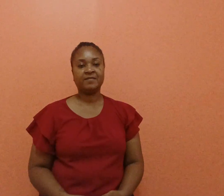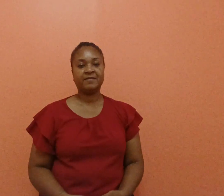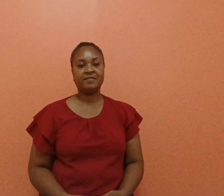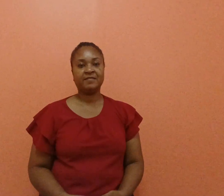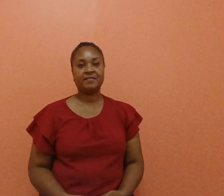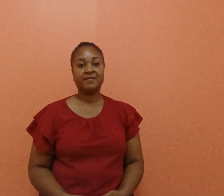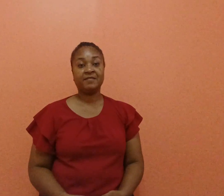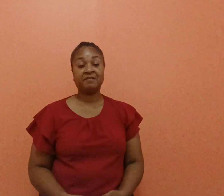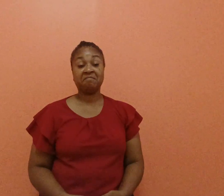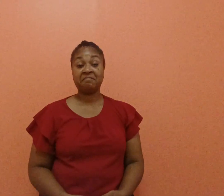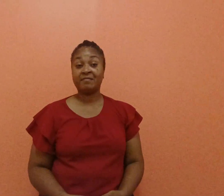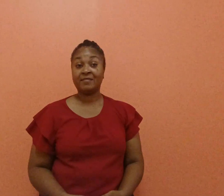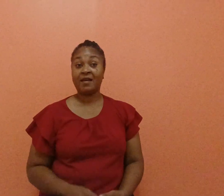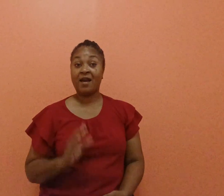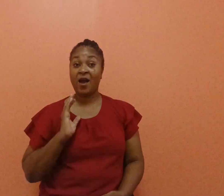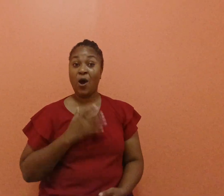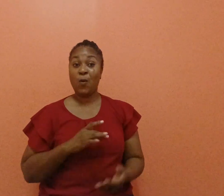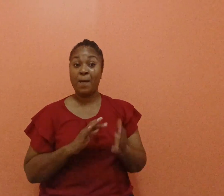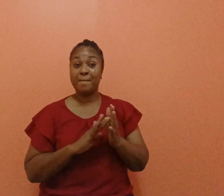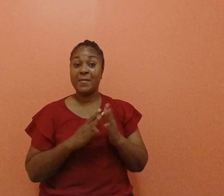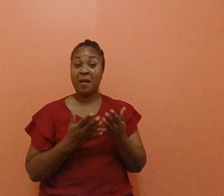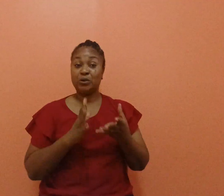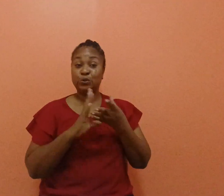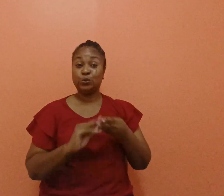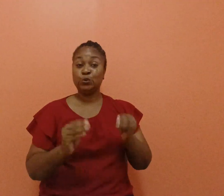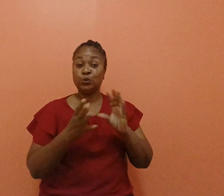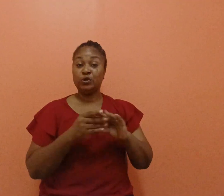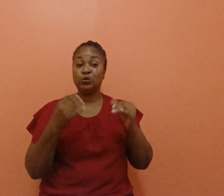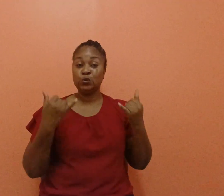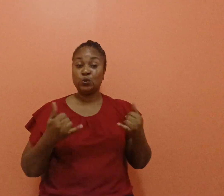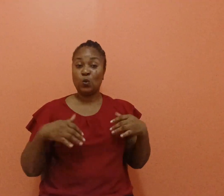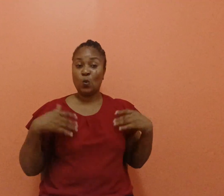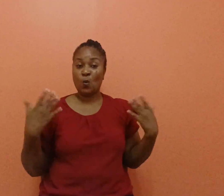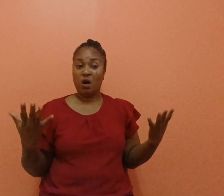Our Bible story today is the road to Emmaus.